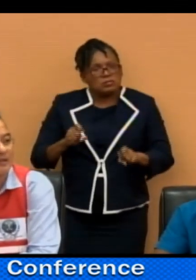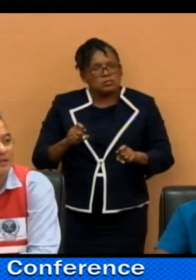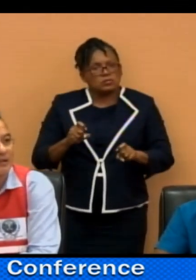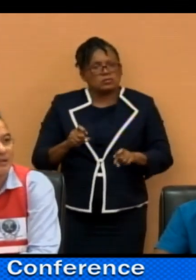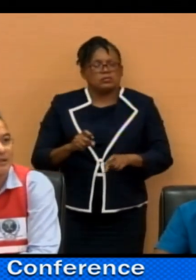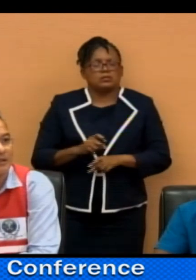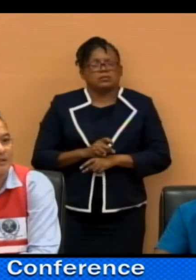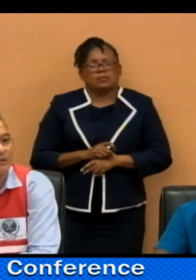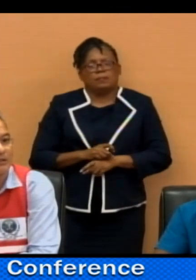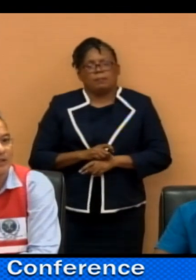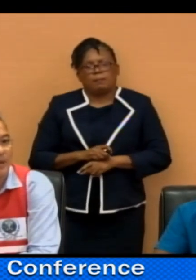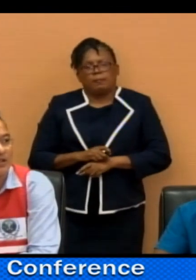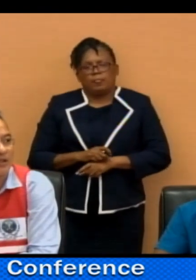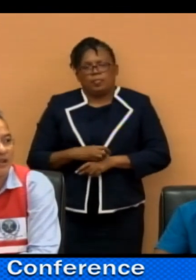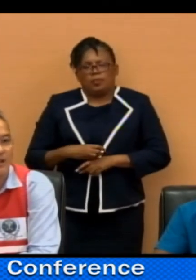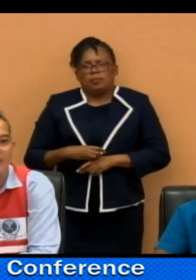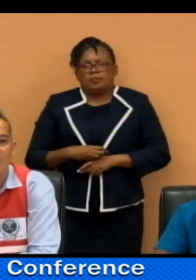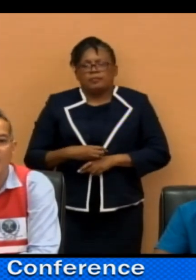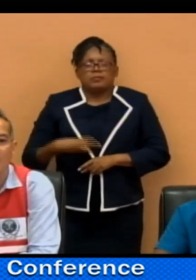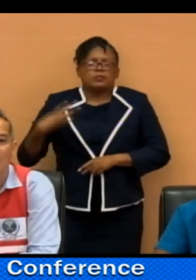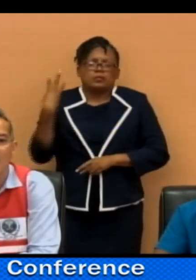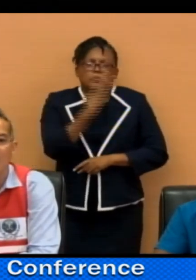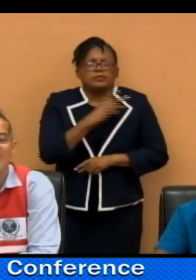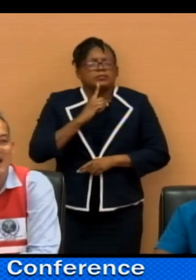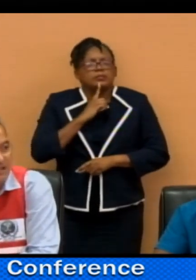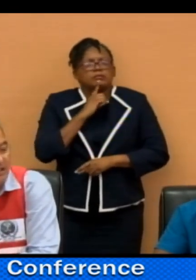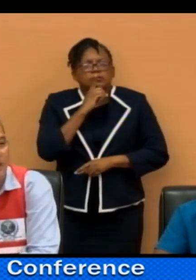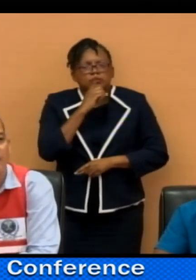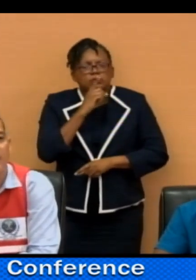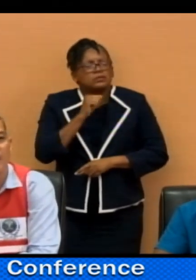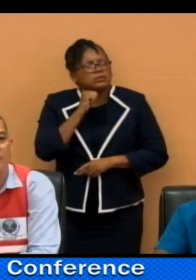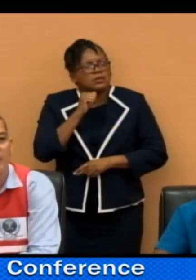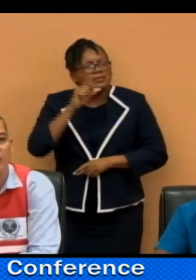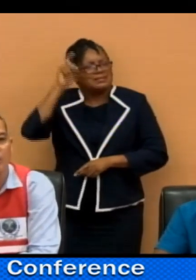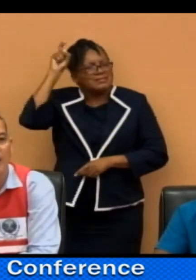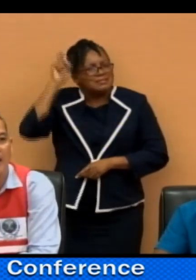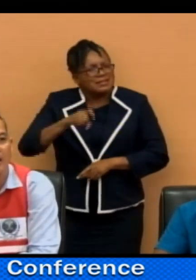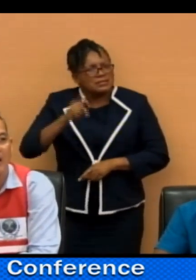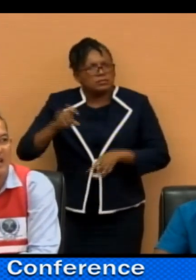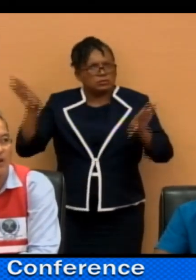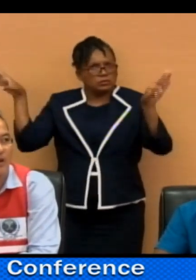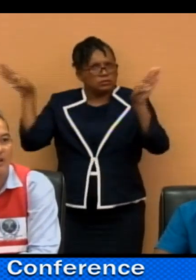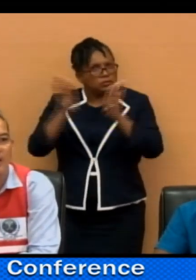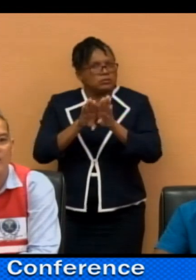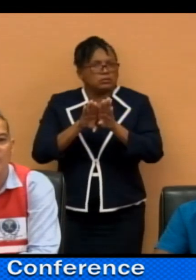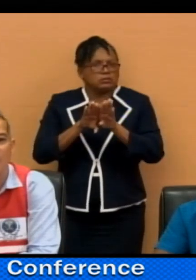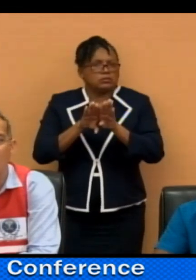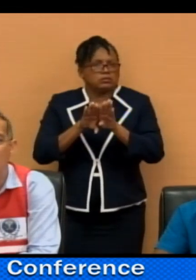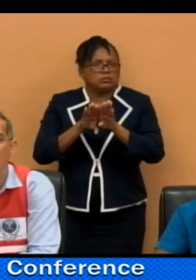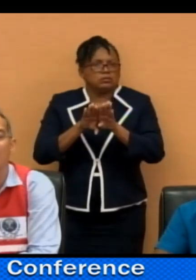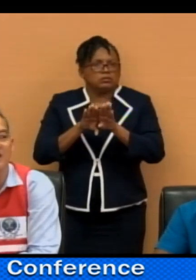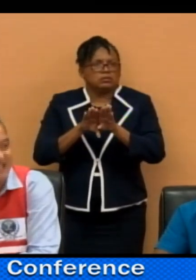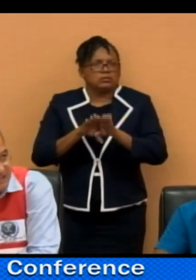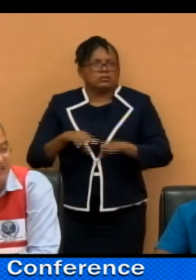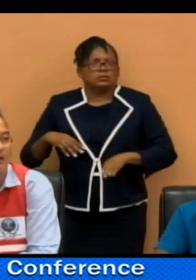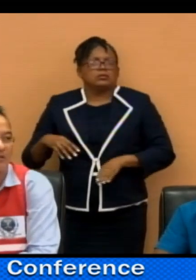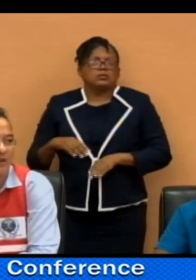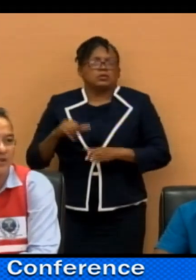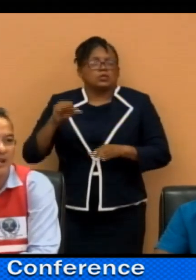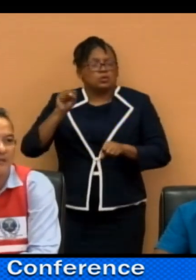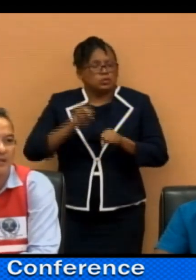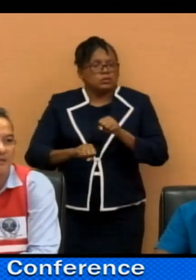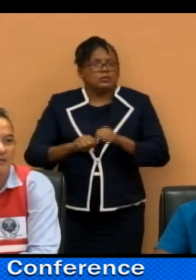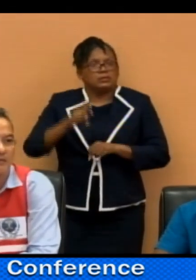ourselves to make sure that it is not necessary for the government to do that, in order to make sure that we do what is necessary